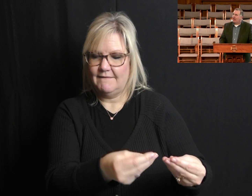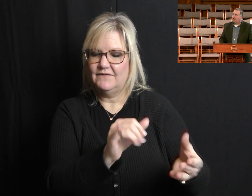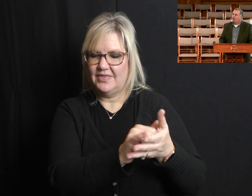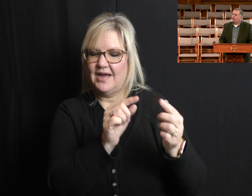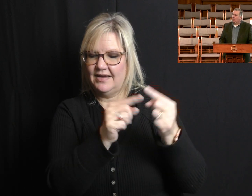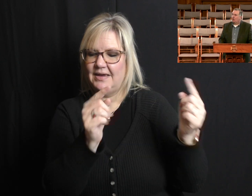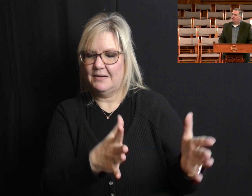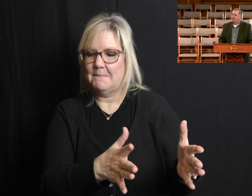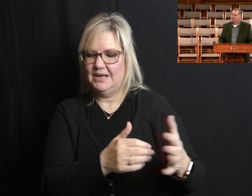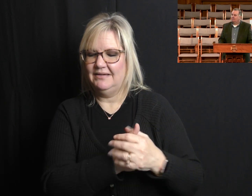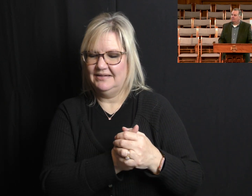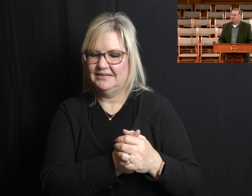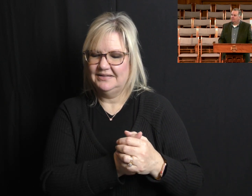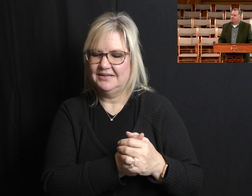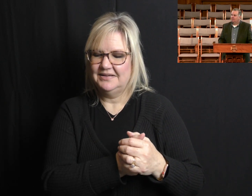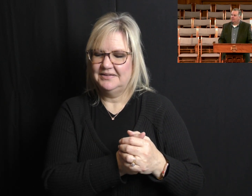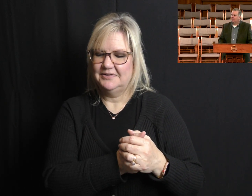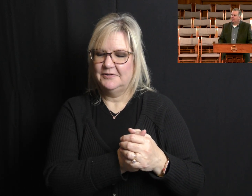Here's what I know this morning.